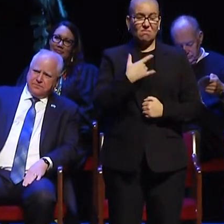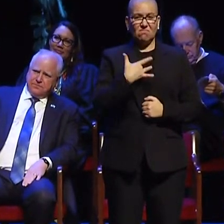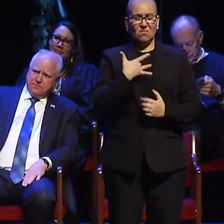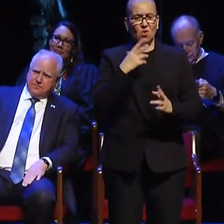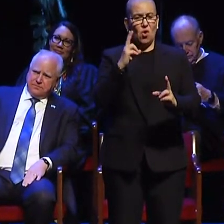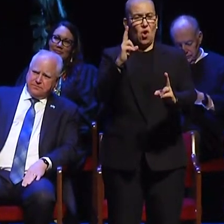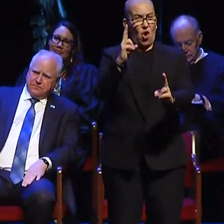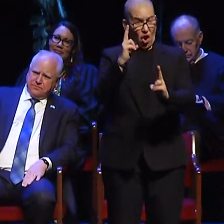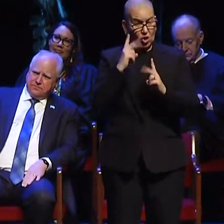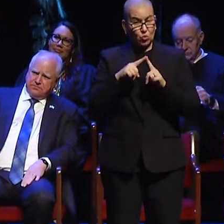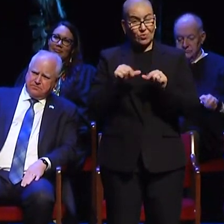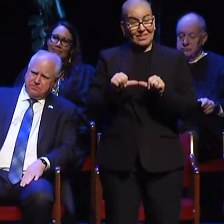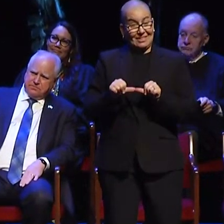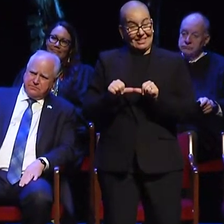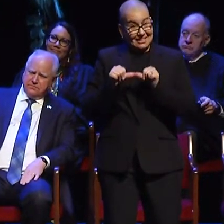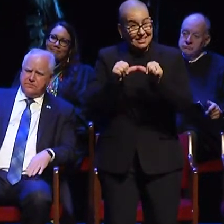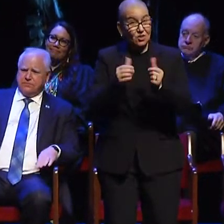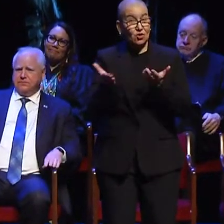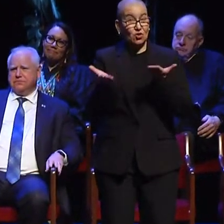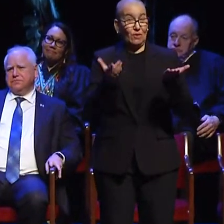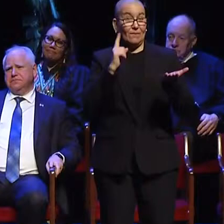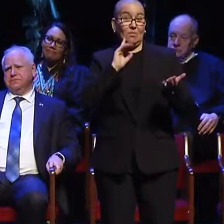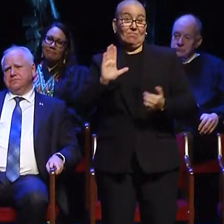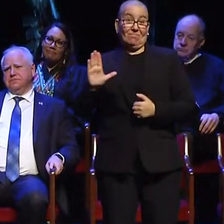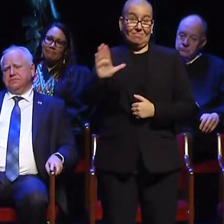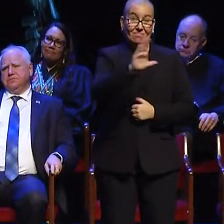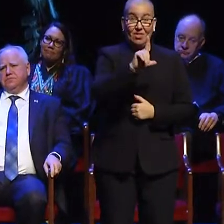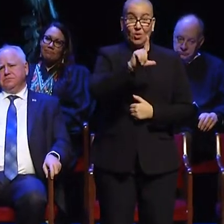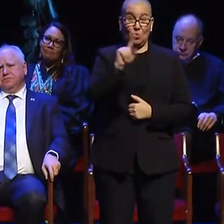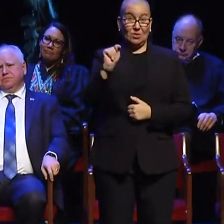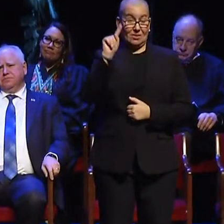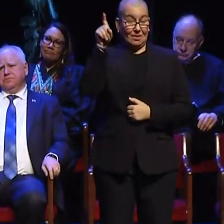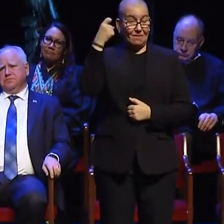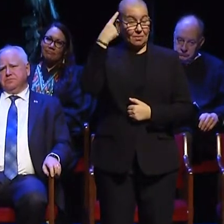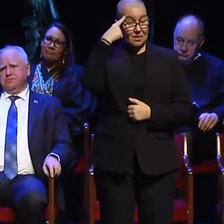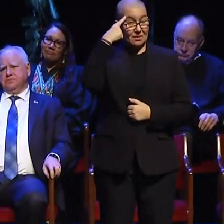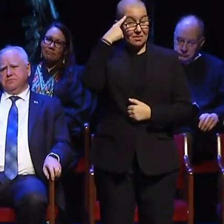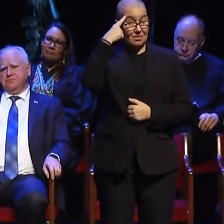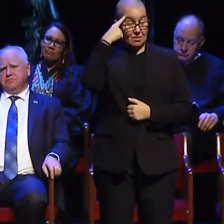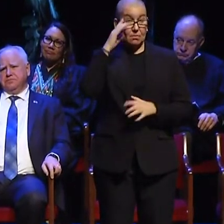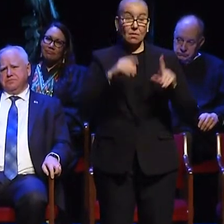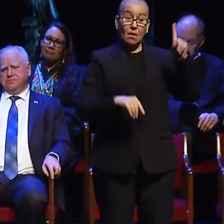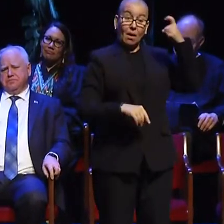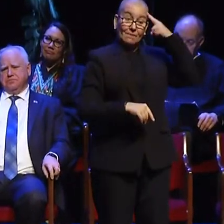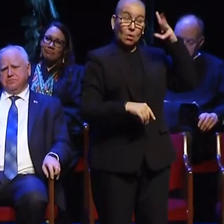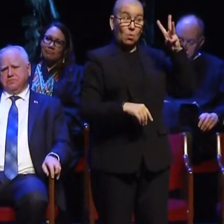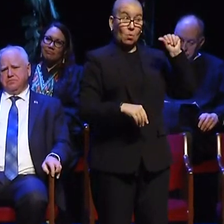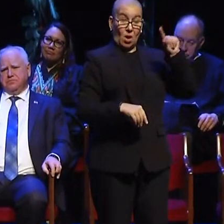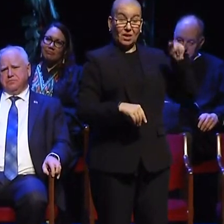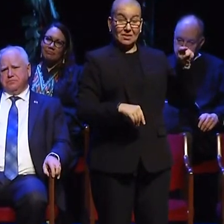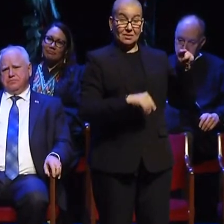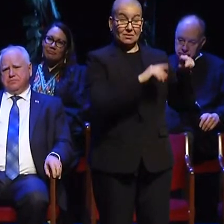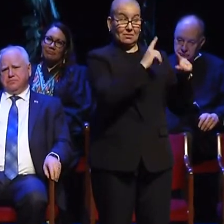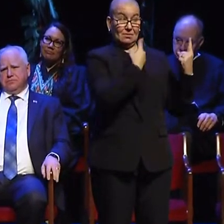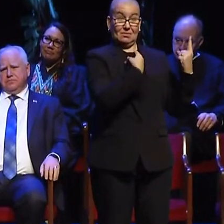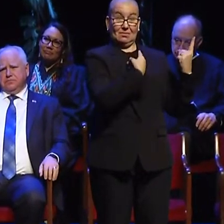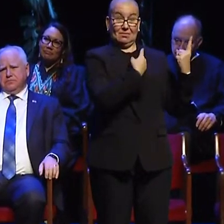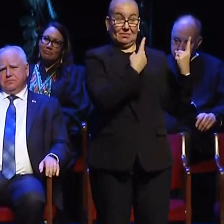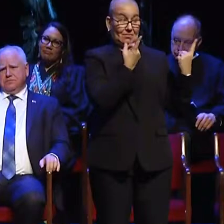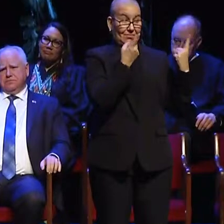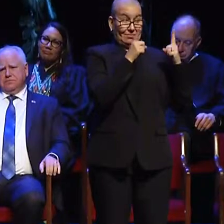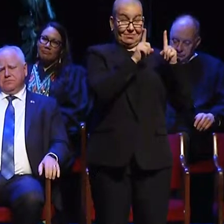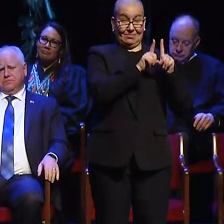your Lieutenant Governor. When Governor Walz and I took this stage 4 years ago, none of us could